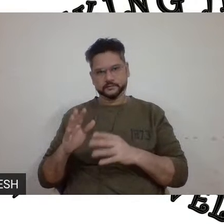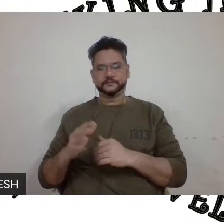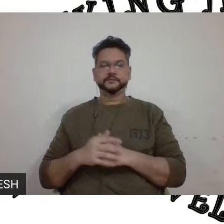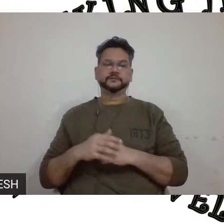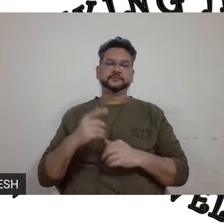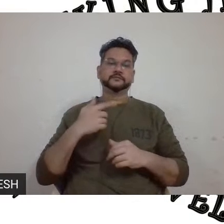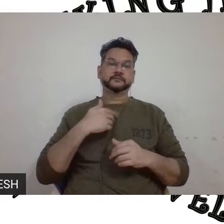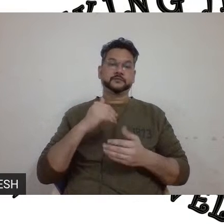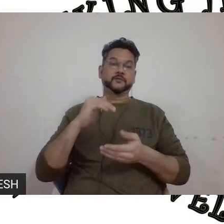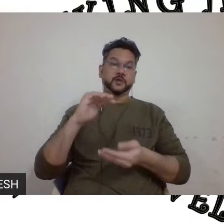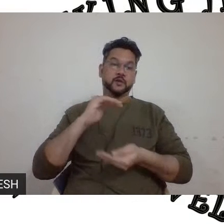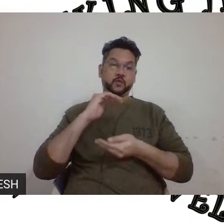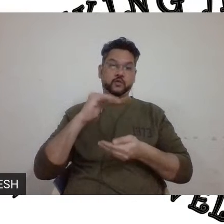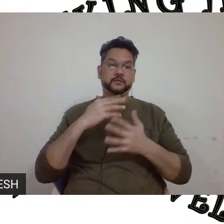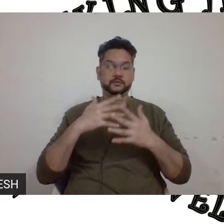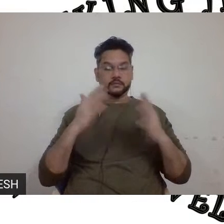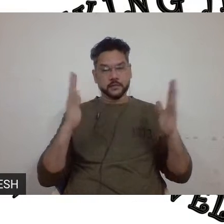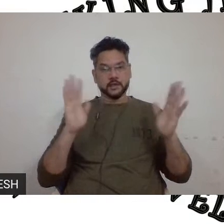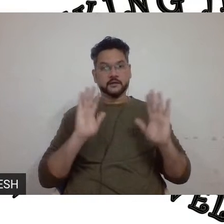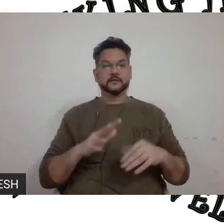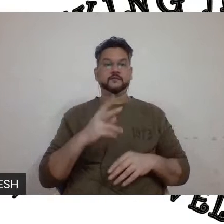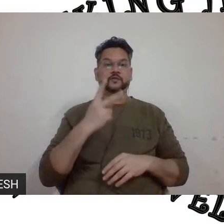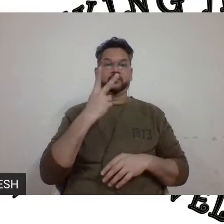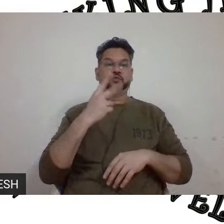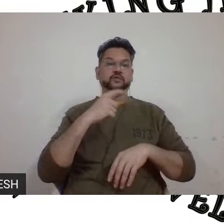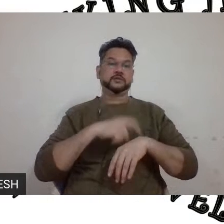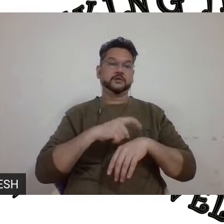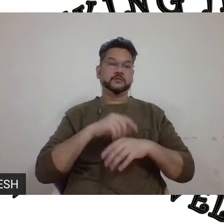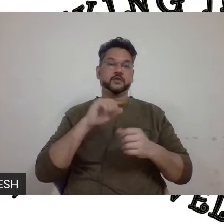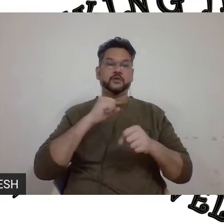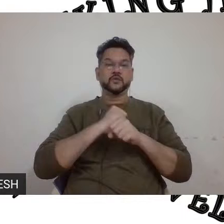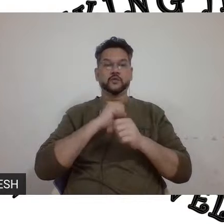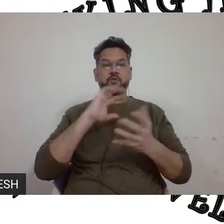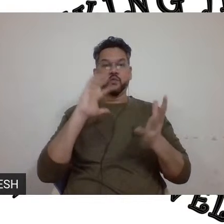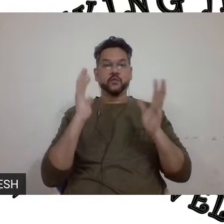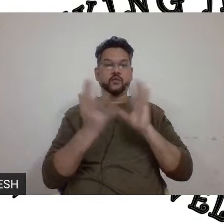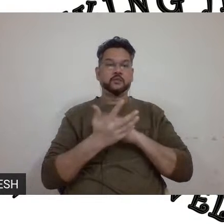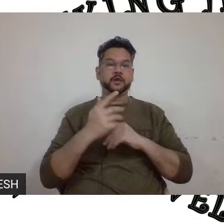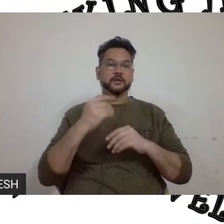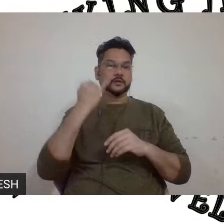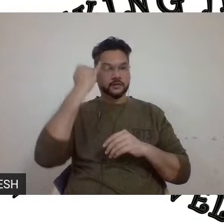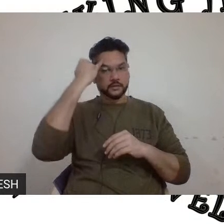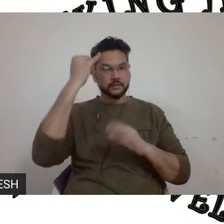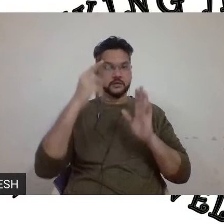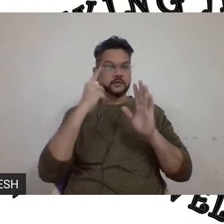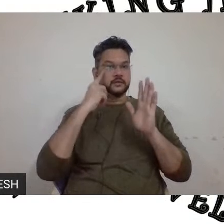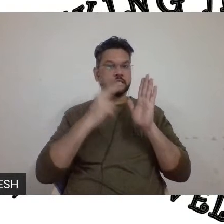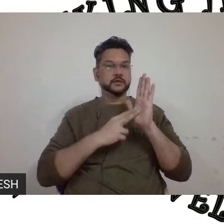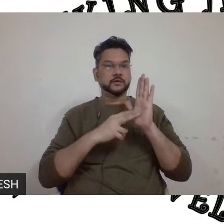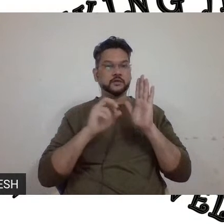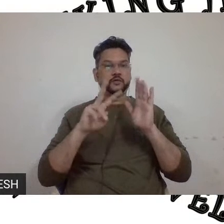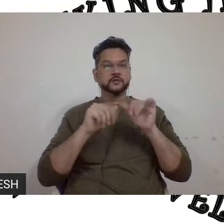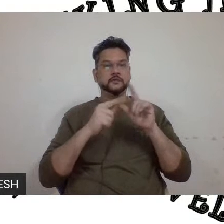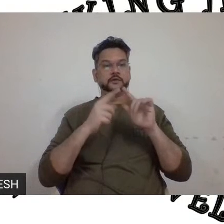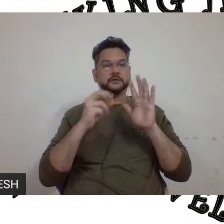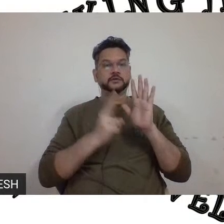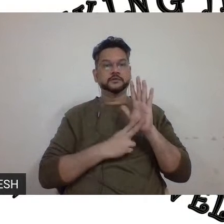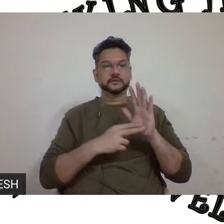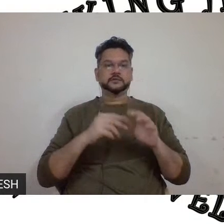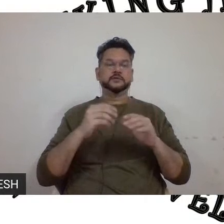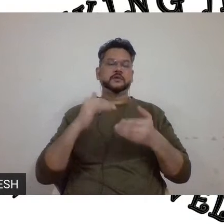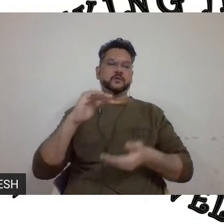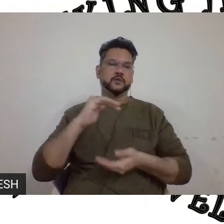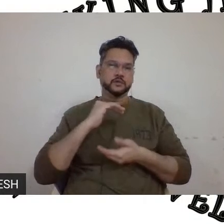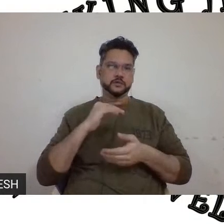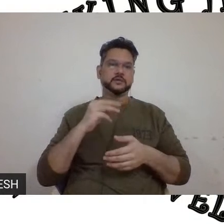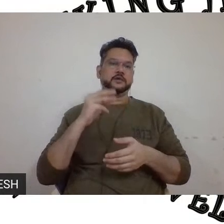winners of Global Innovation Award, Zero Project. We are also MIT Asia winner. We also got National Award